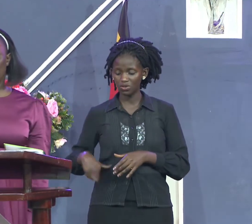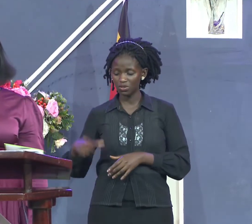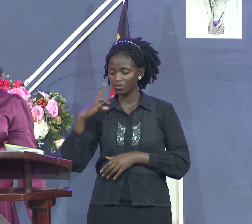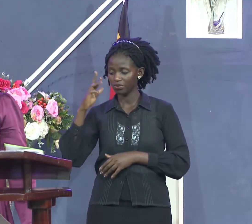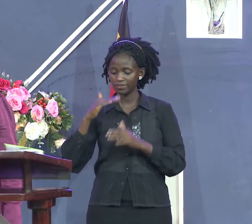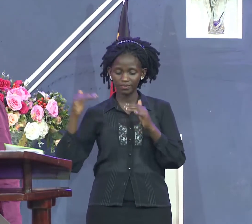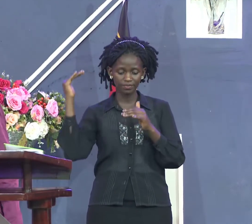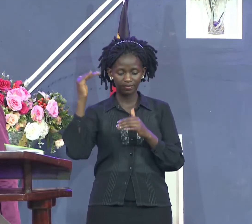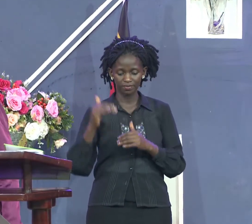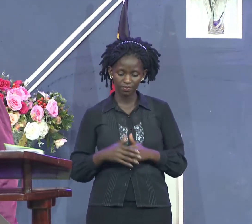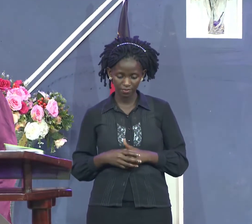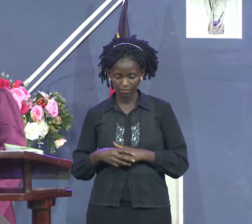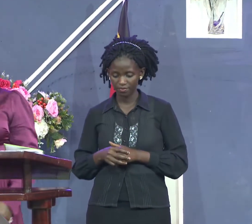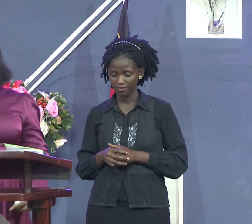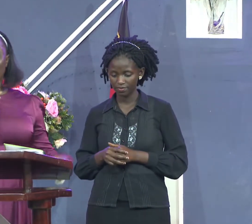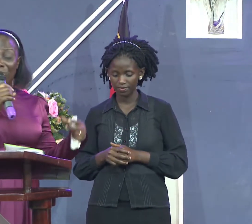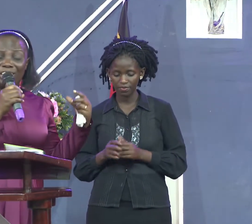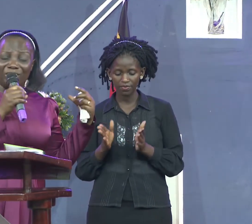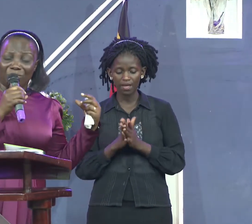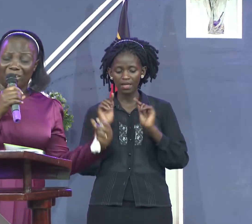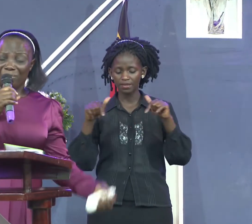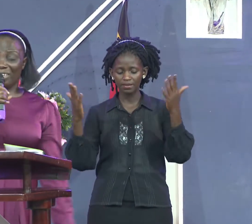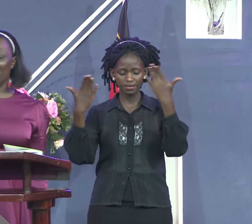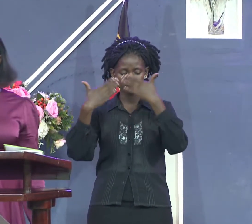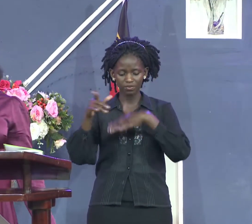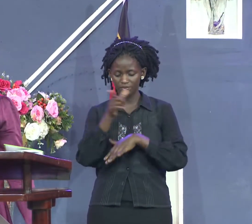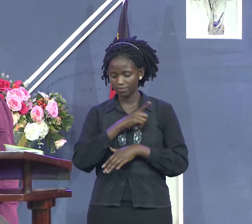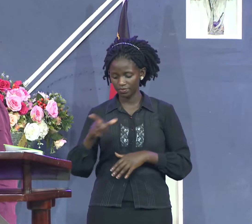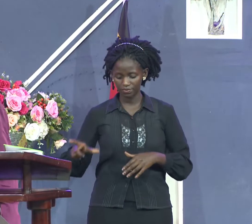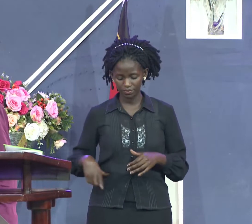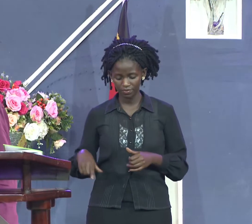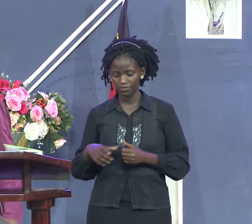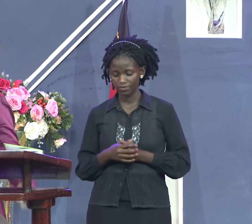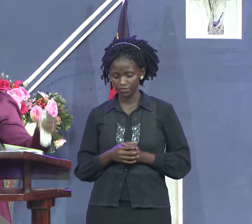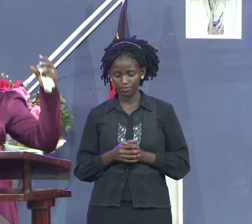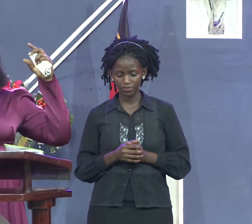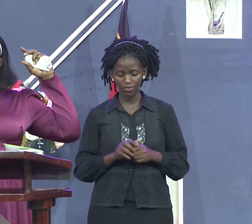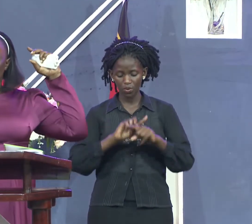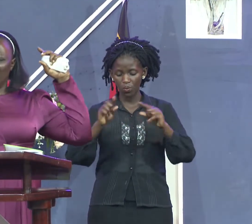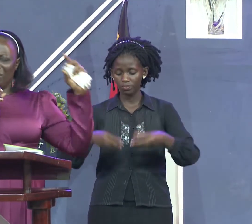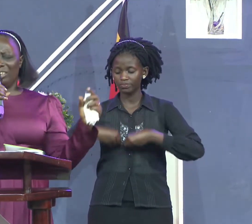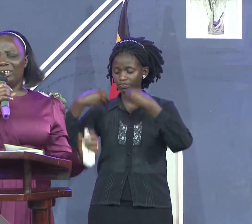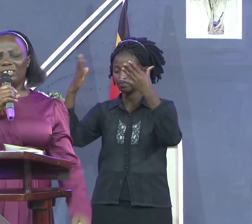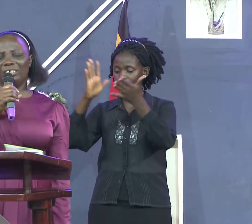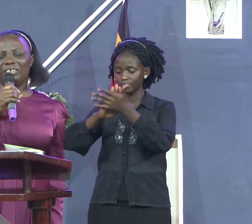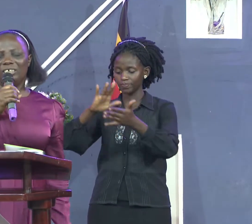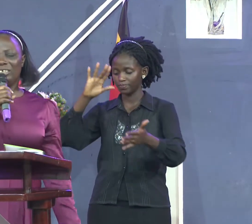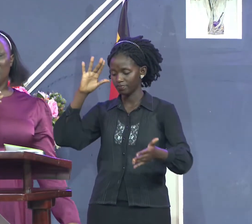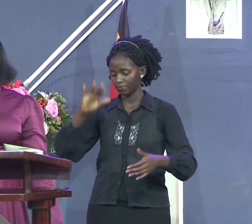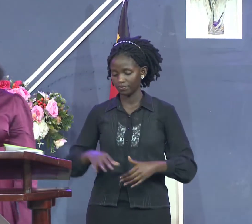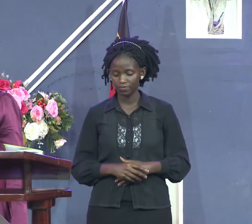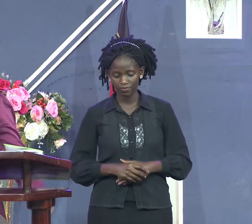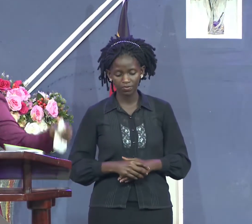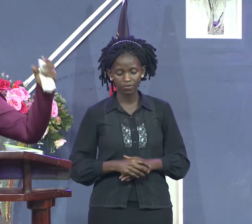what we don't know, you're above it. Ne kiro ky'olwaleero mukama. Even this night, Lord. Tukuwa ekitiibwa. We give you